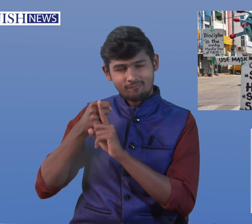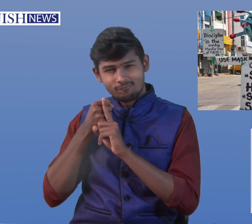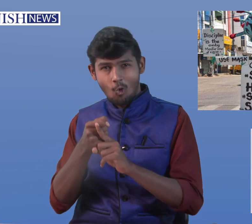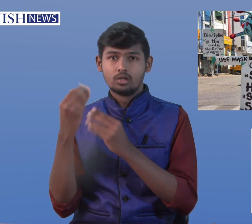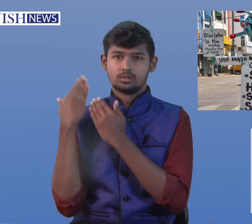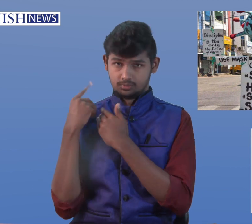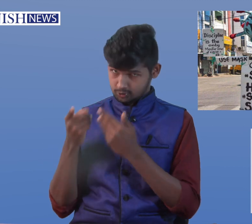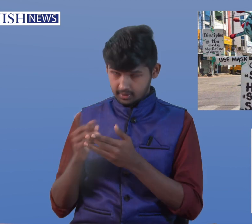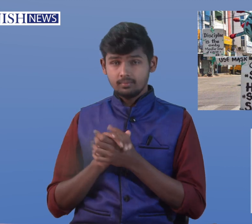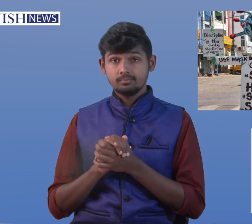27,13,875.